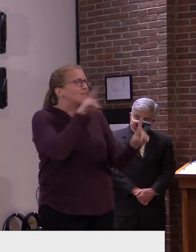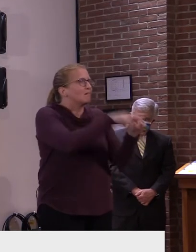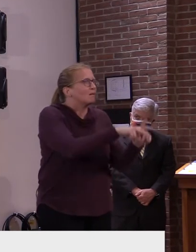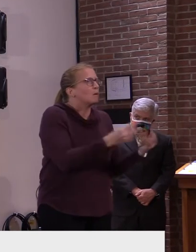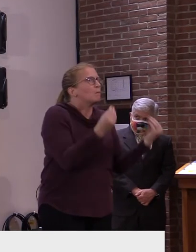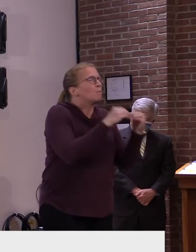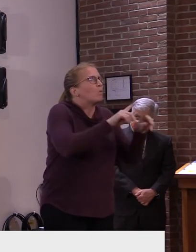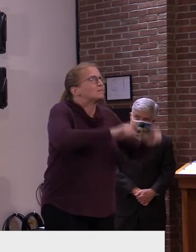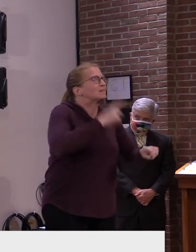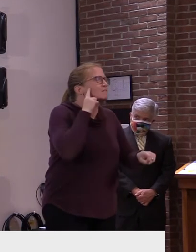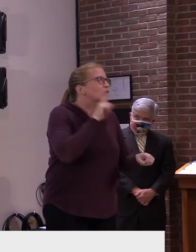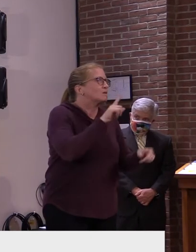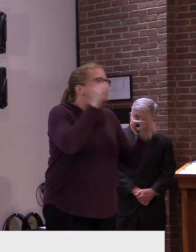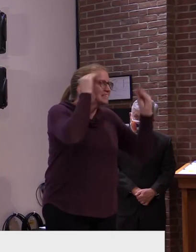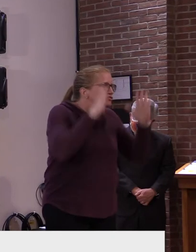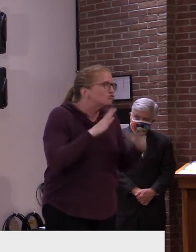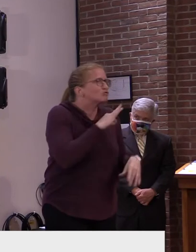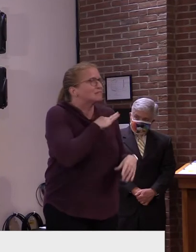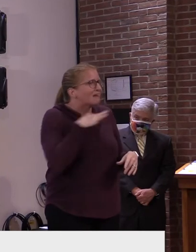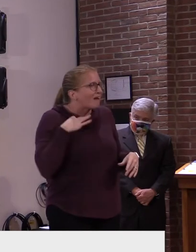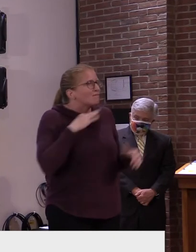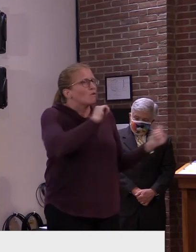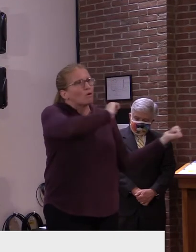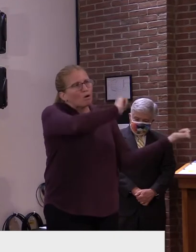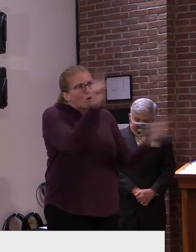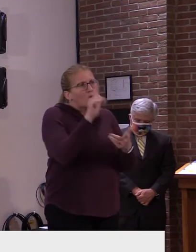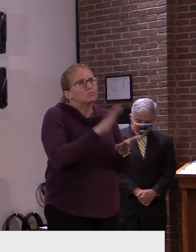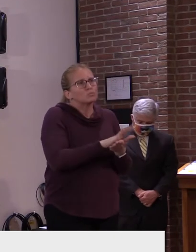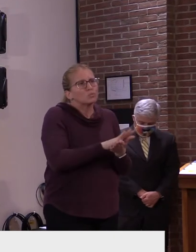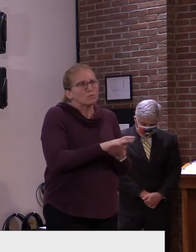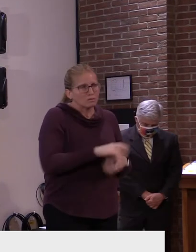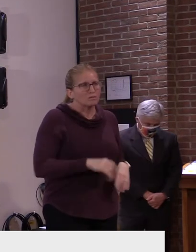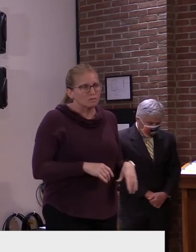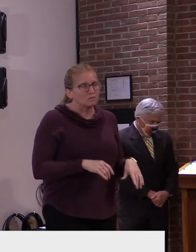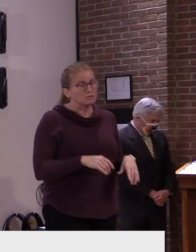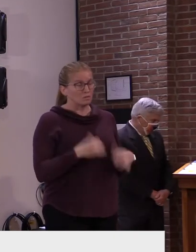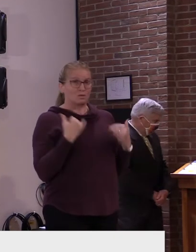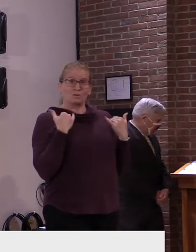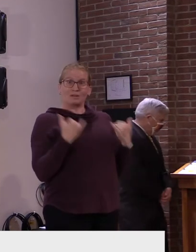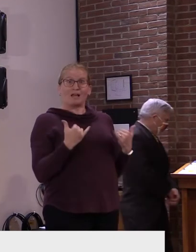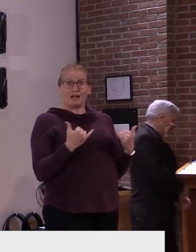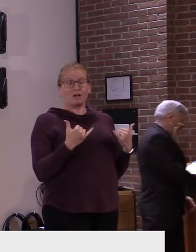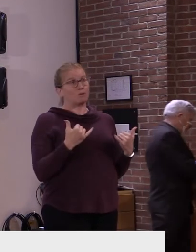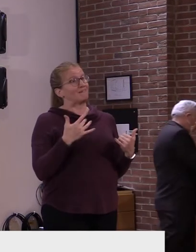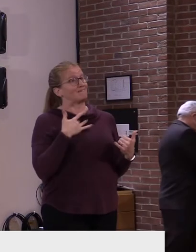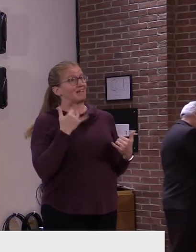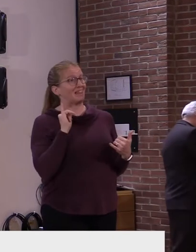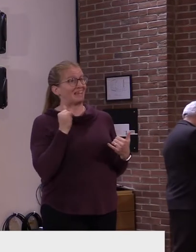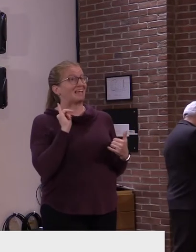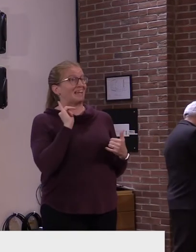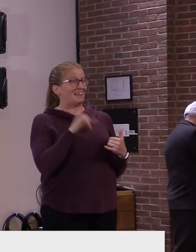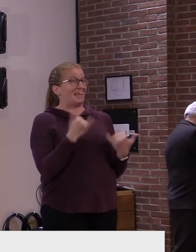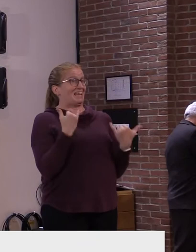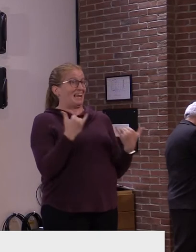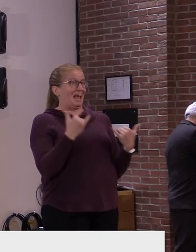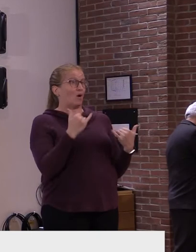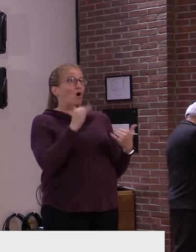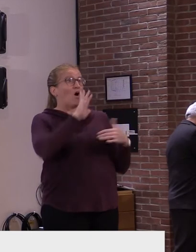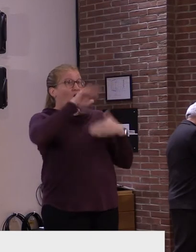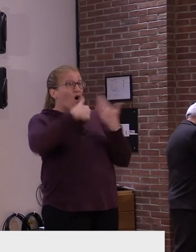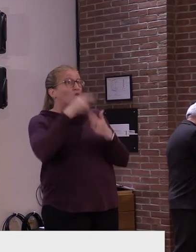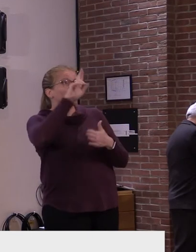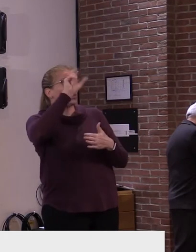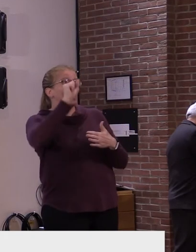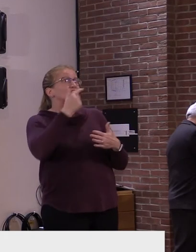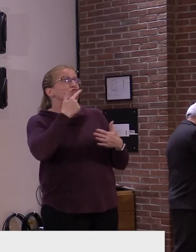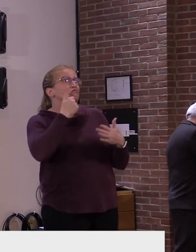believe we have a very good opportunity to really make sure that that sea of red that's encroaching on us doesn't